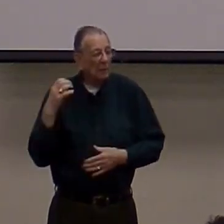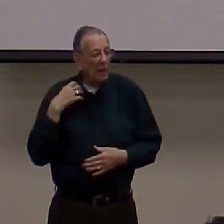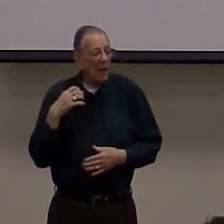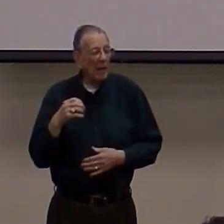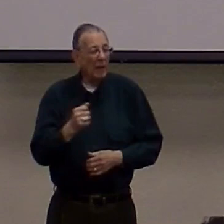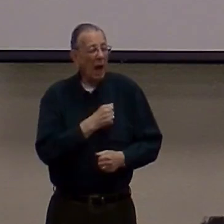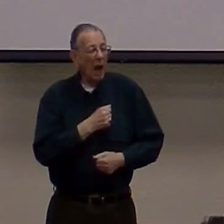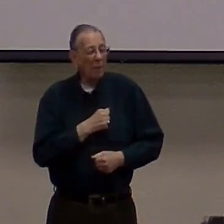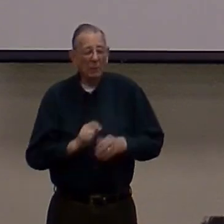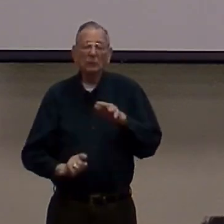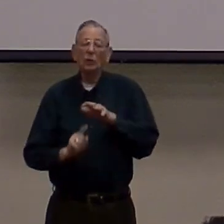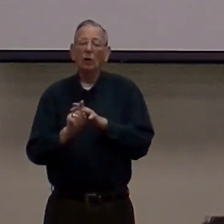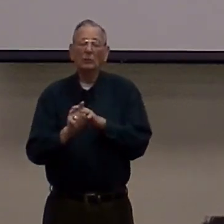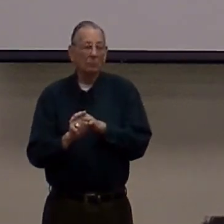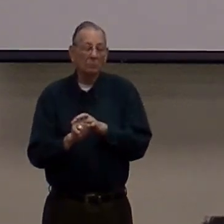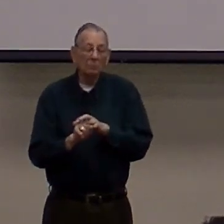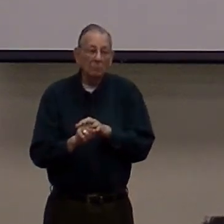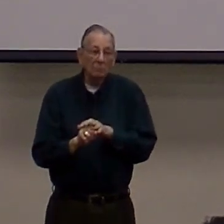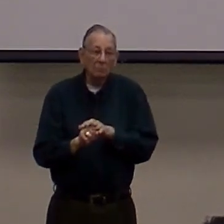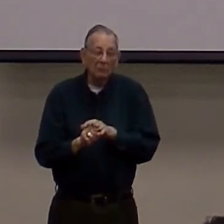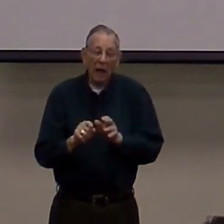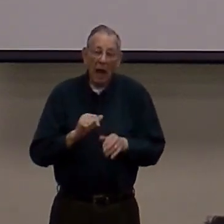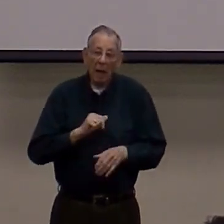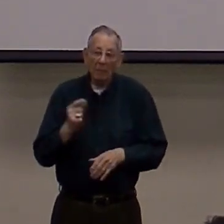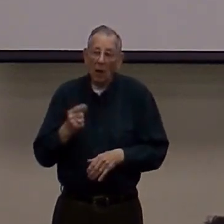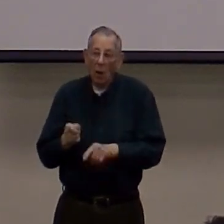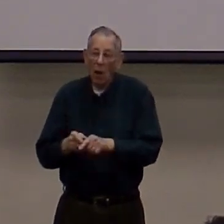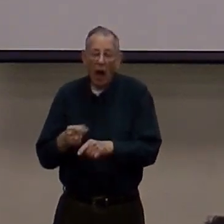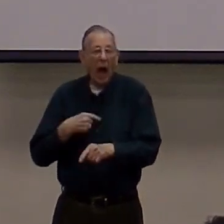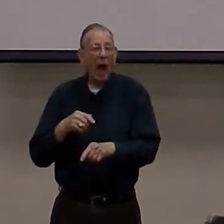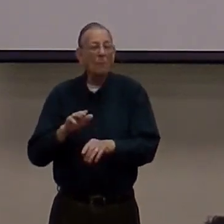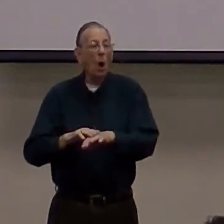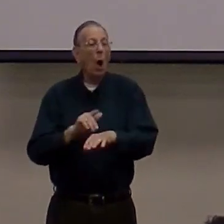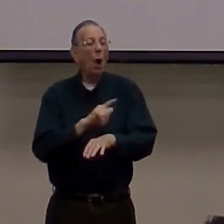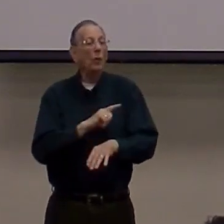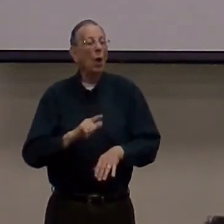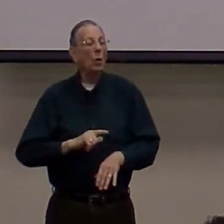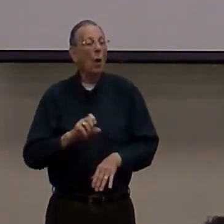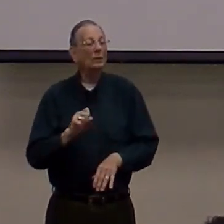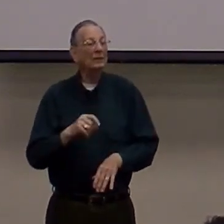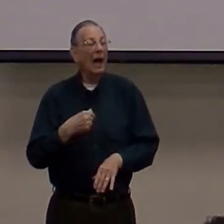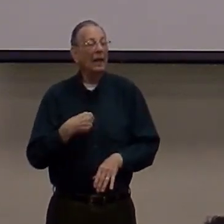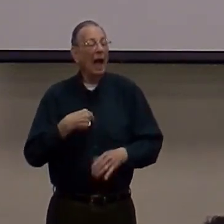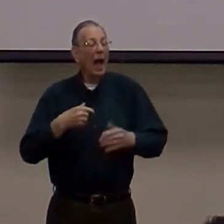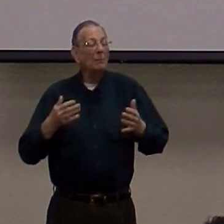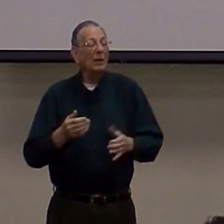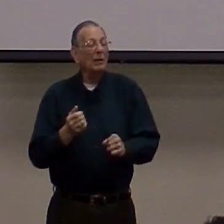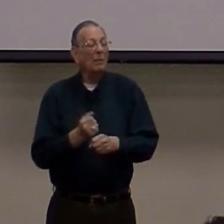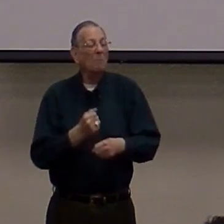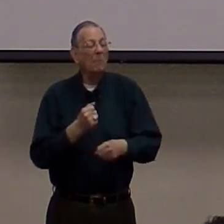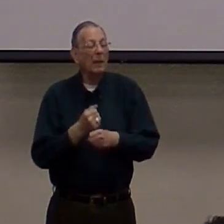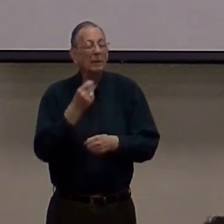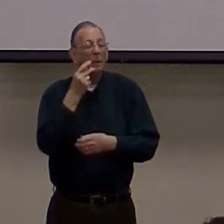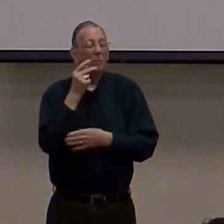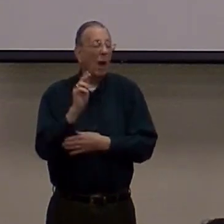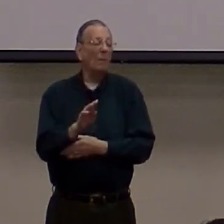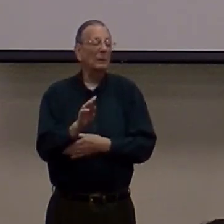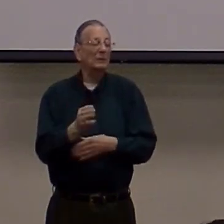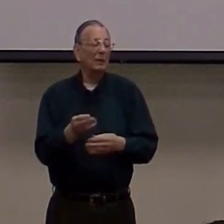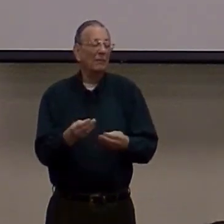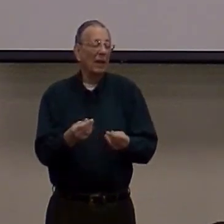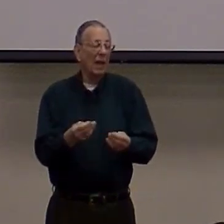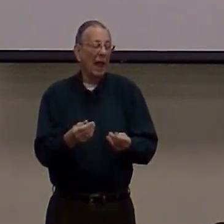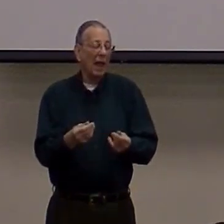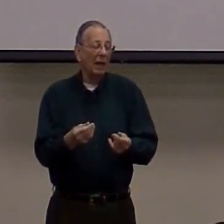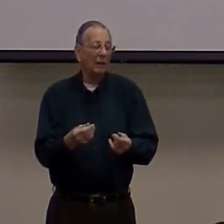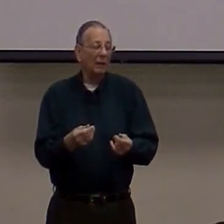army shows up and says, now, I'm not just on your side, I'm on the Lord's side. I'm here to make the promise of the land be